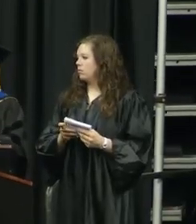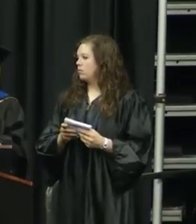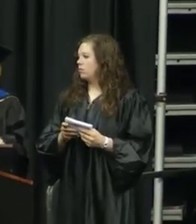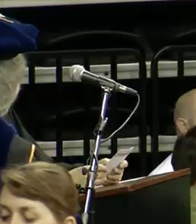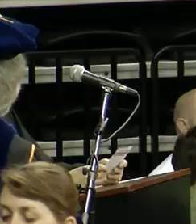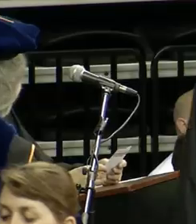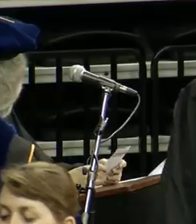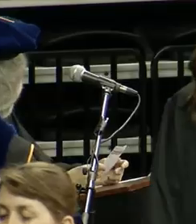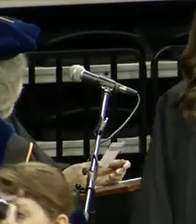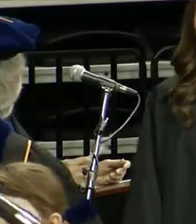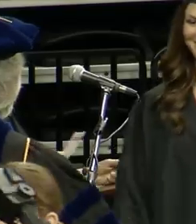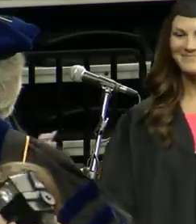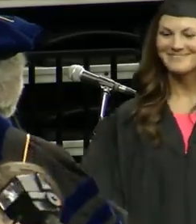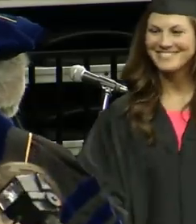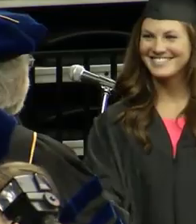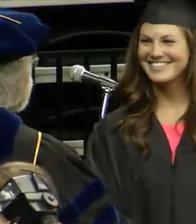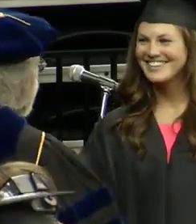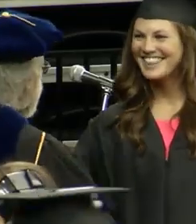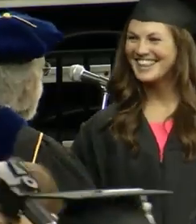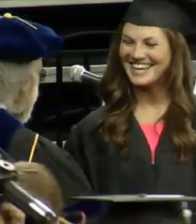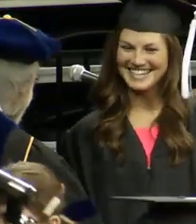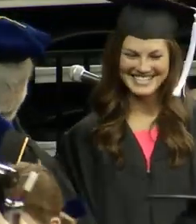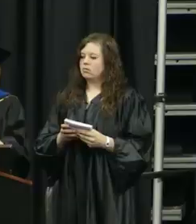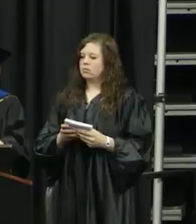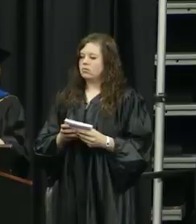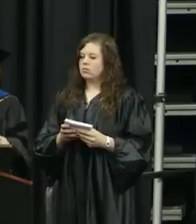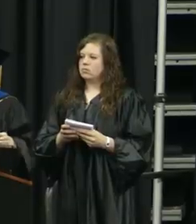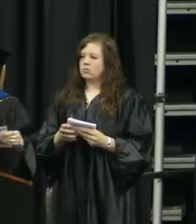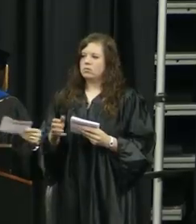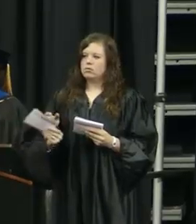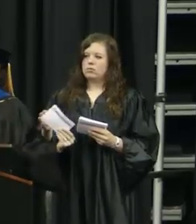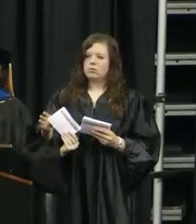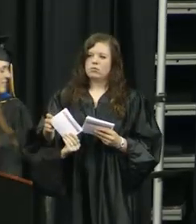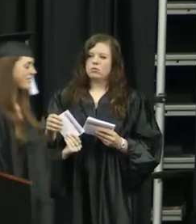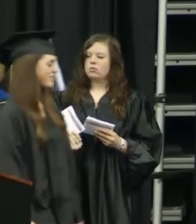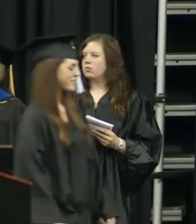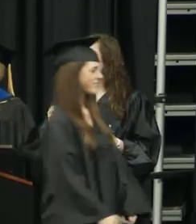Colleen Lyons. Maggie Karras.